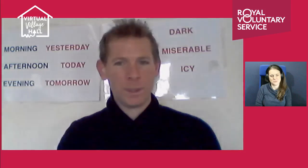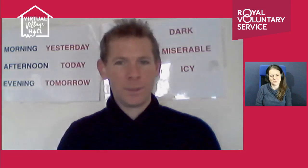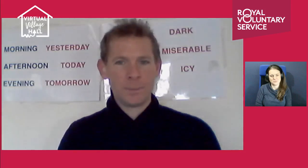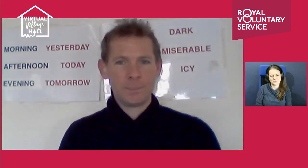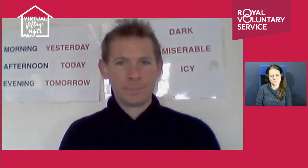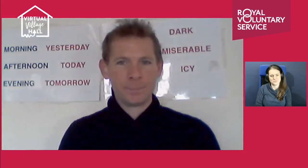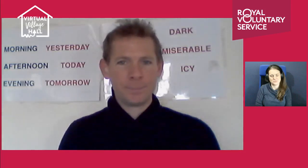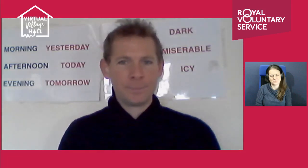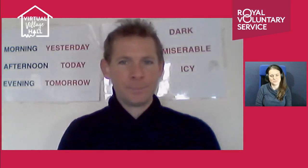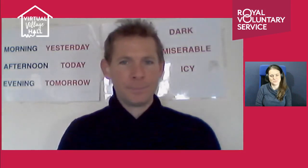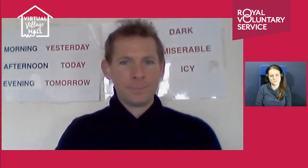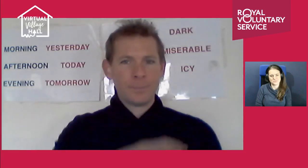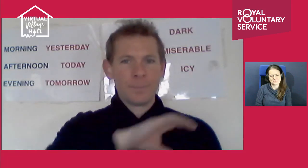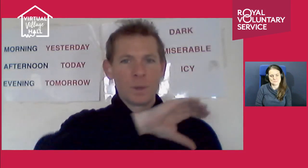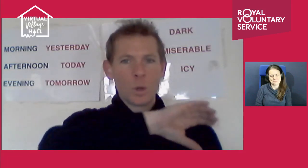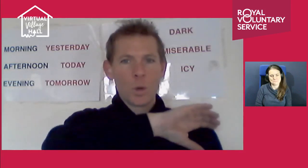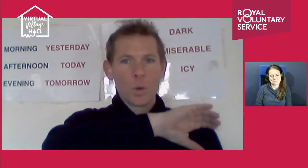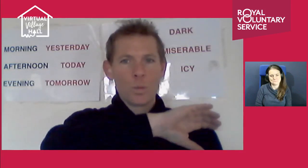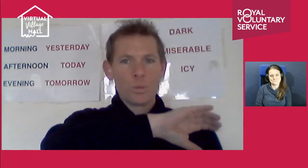Rainbow.